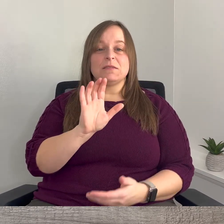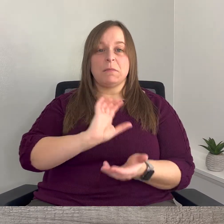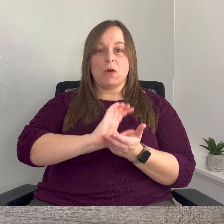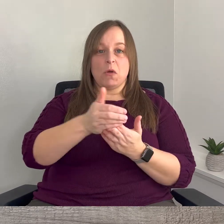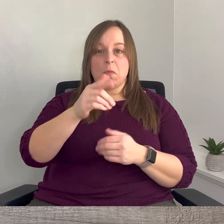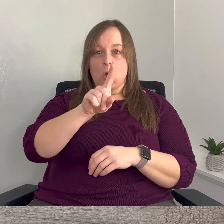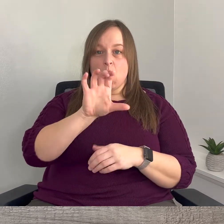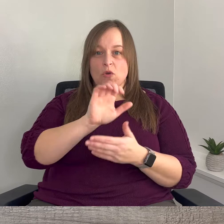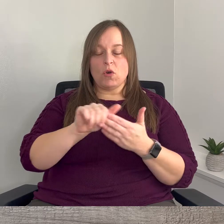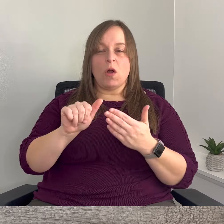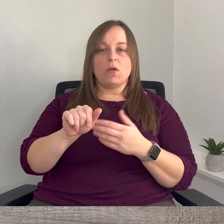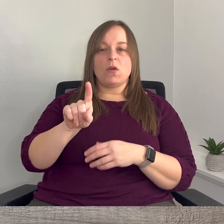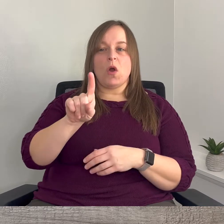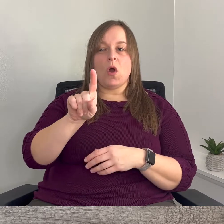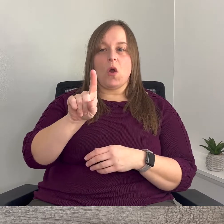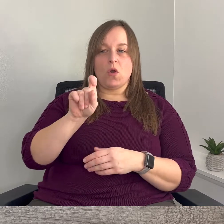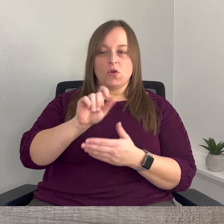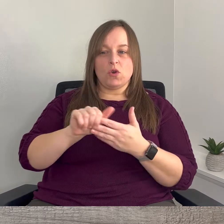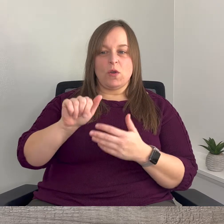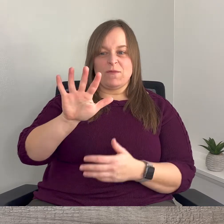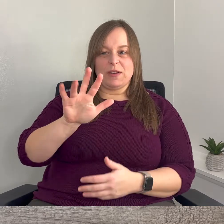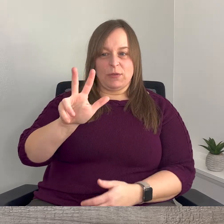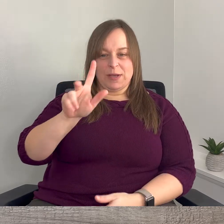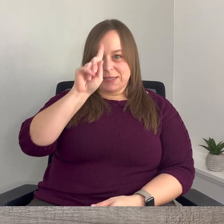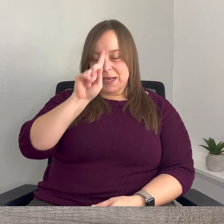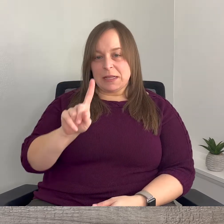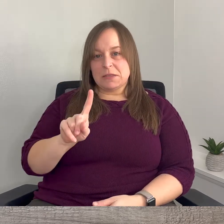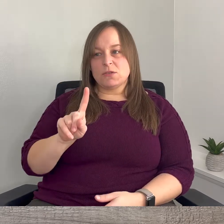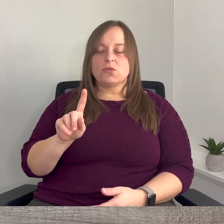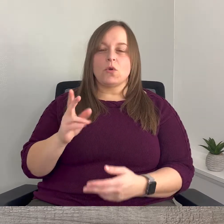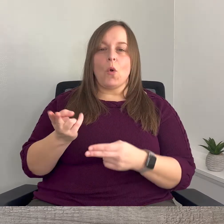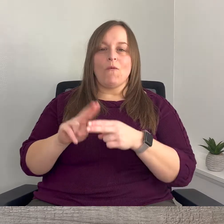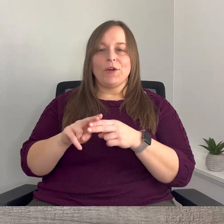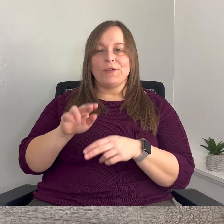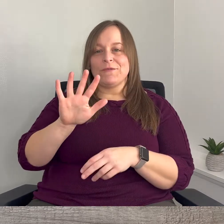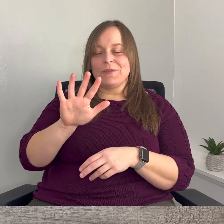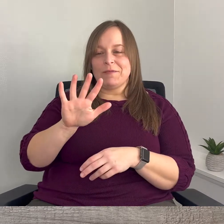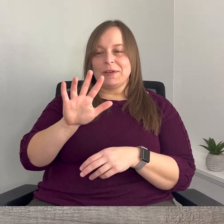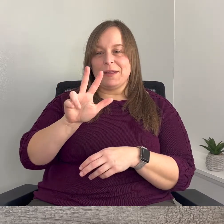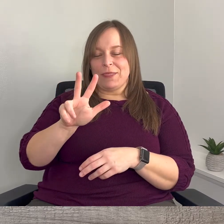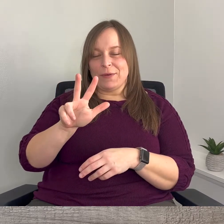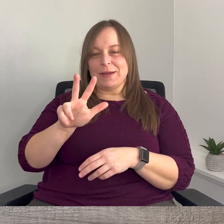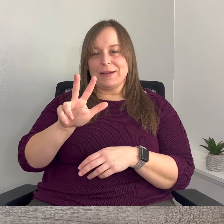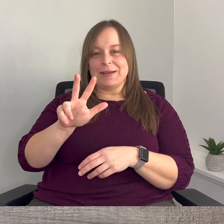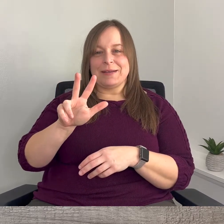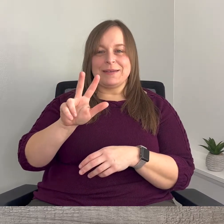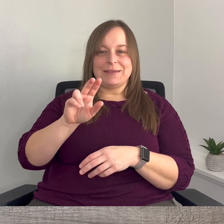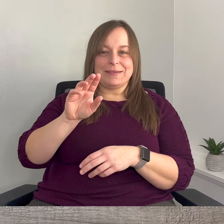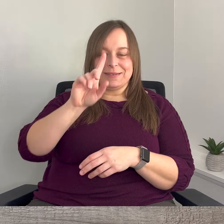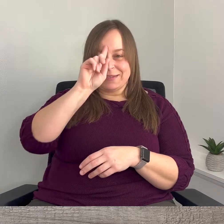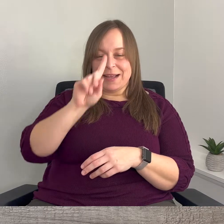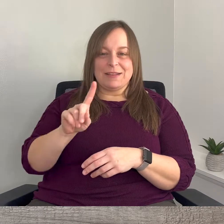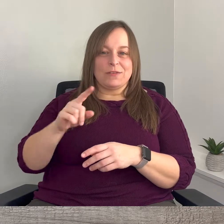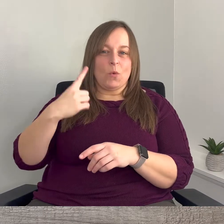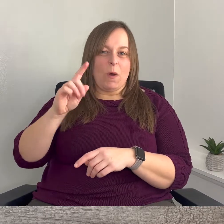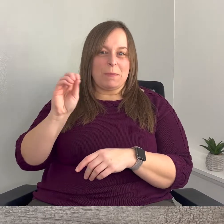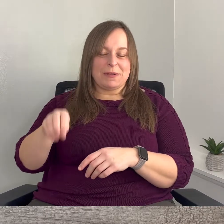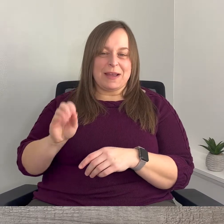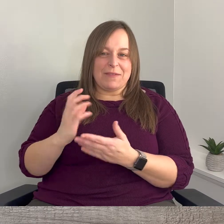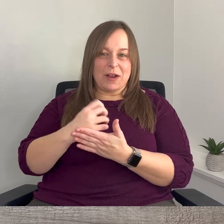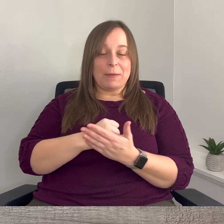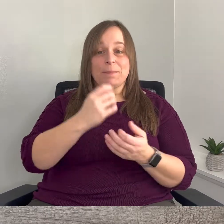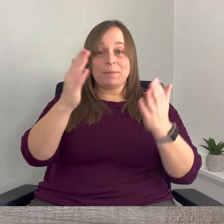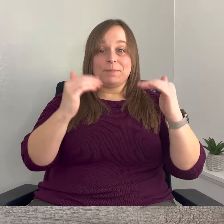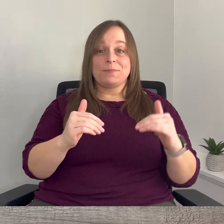spending, we allotted for $100 and we spent $100.53. So we were over 53 cents, and that was 1% of our